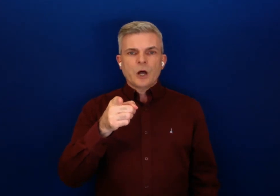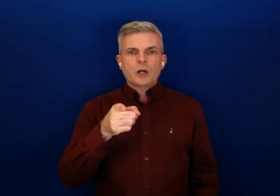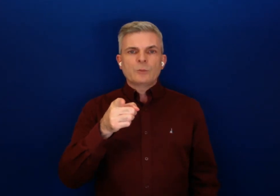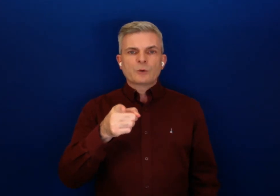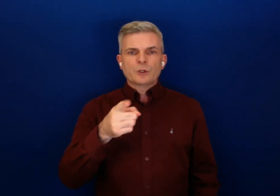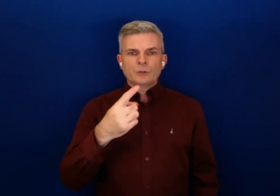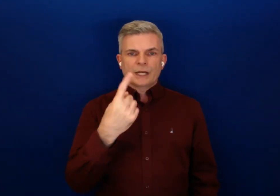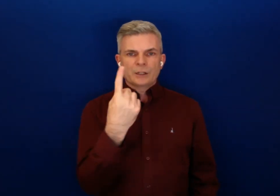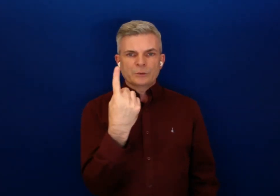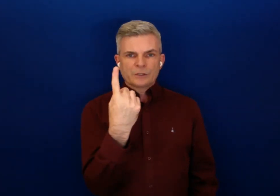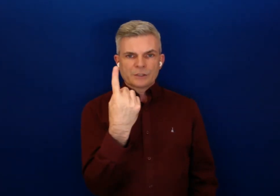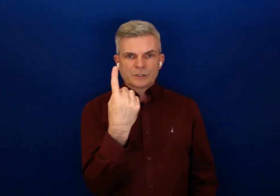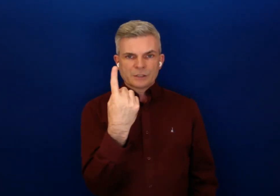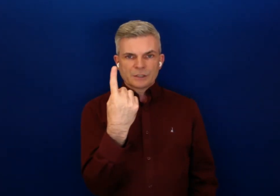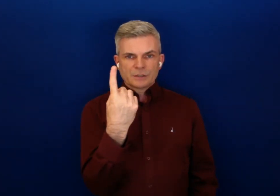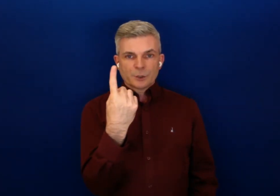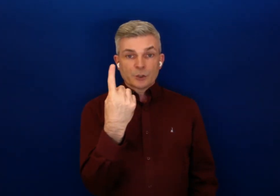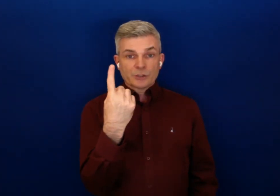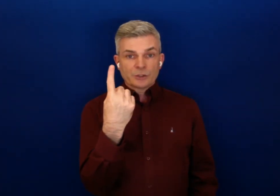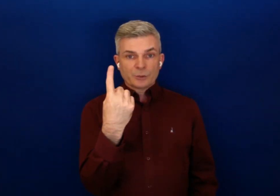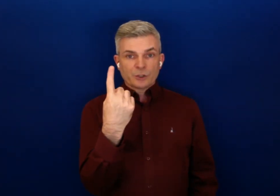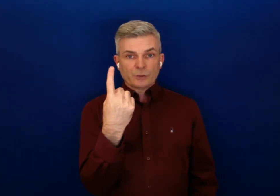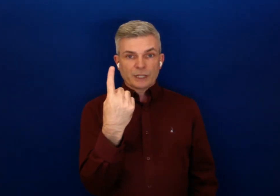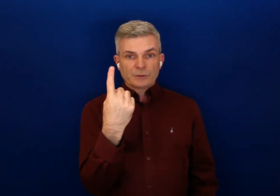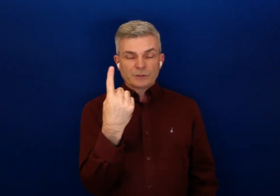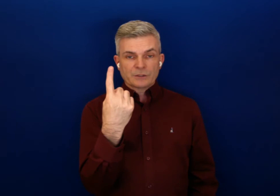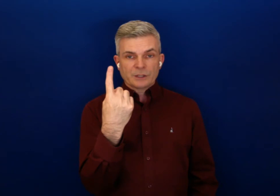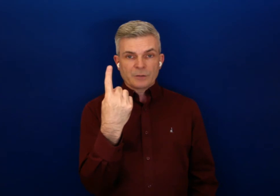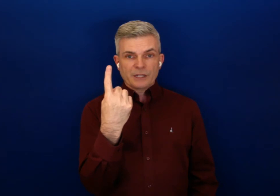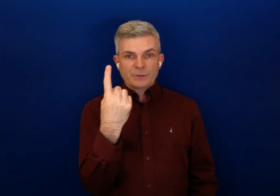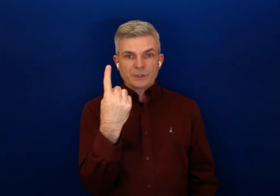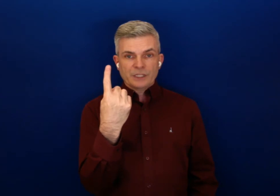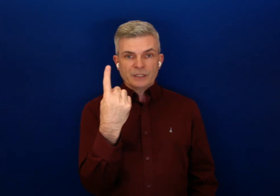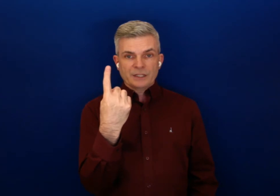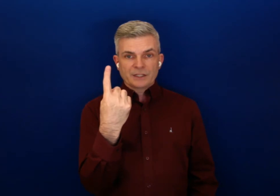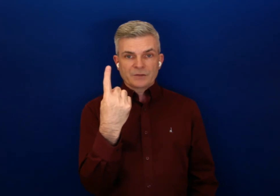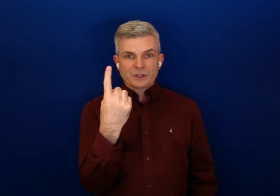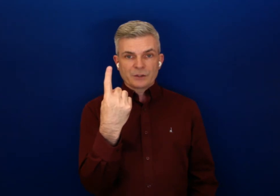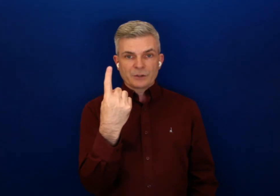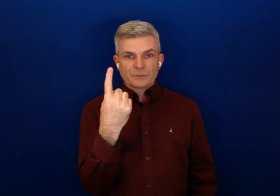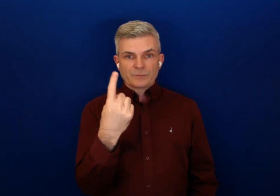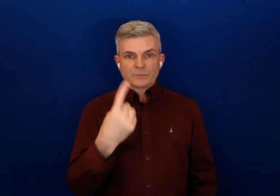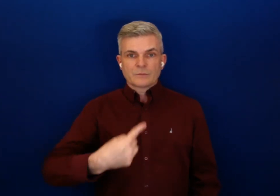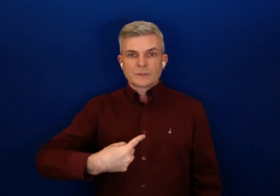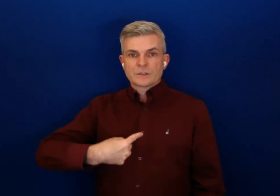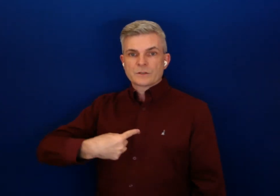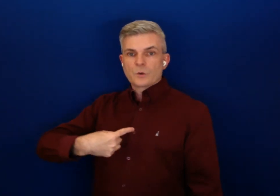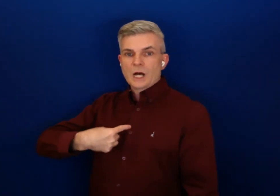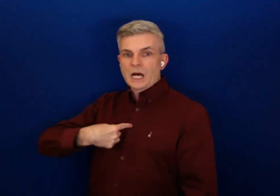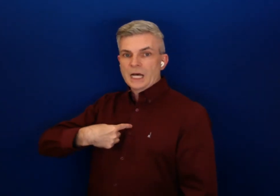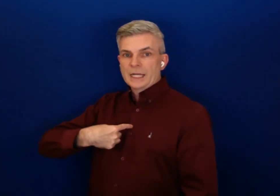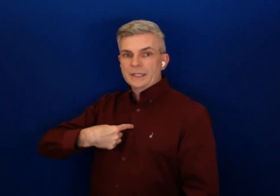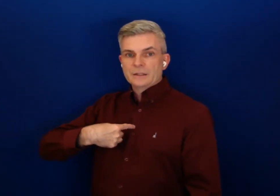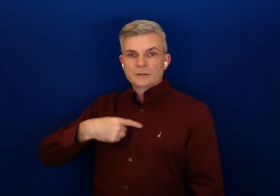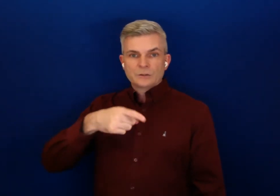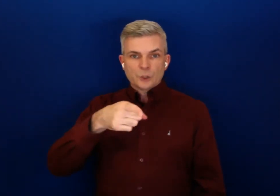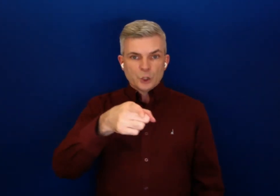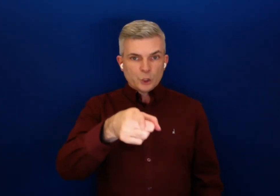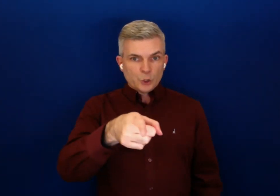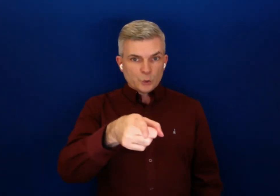all pronouns, personal pronouns, are made with the index finger. So I,